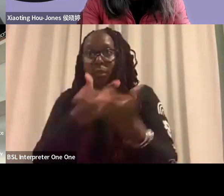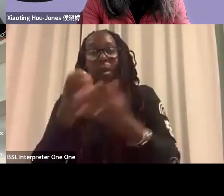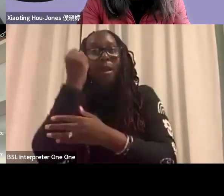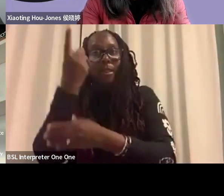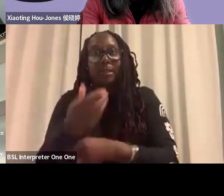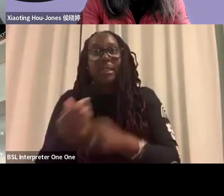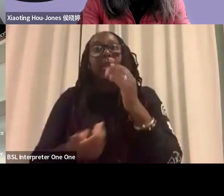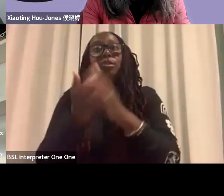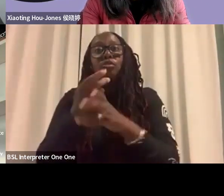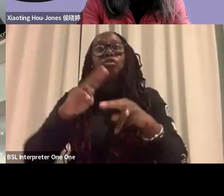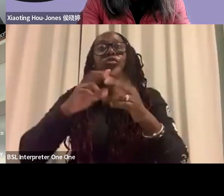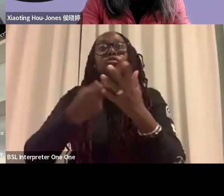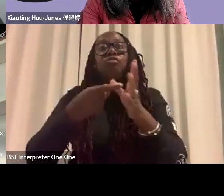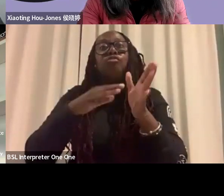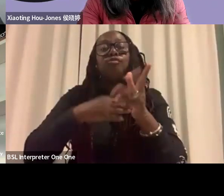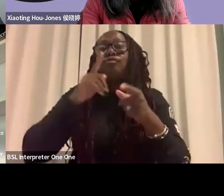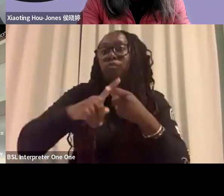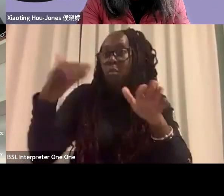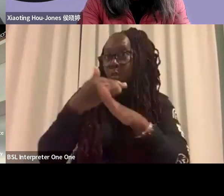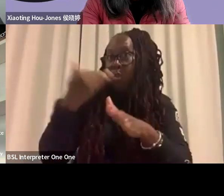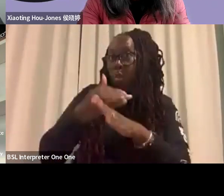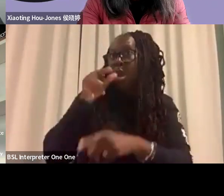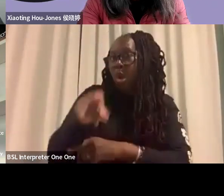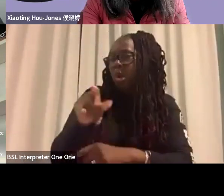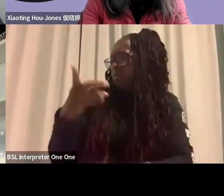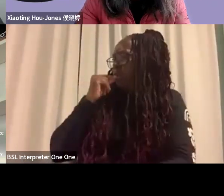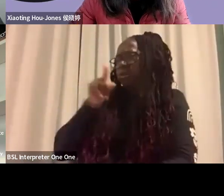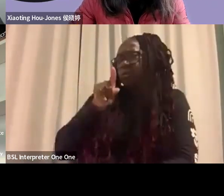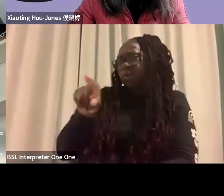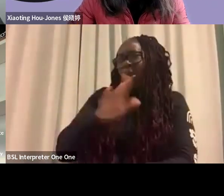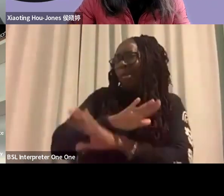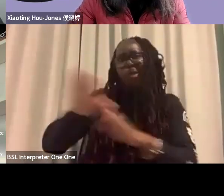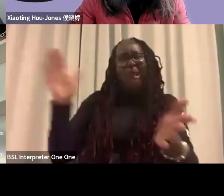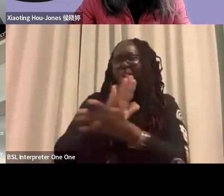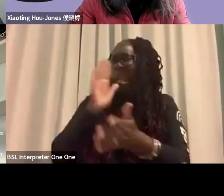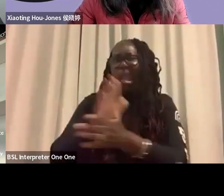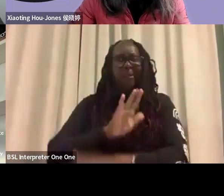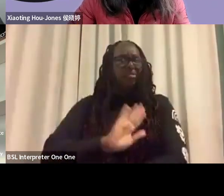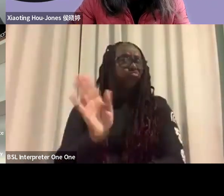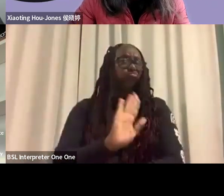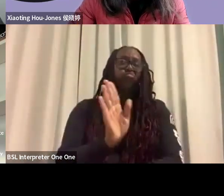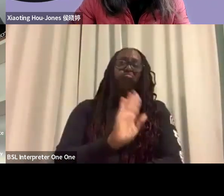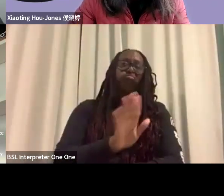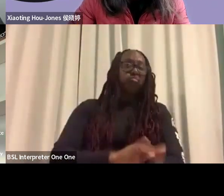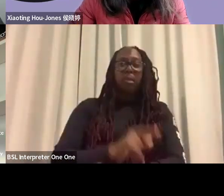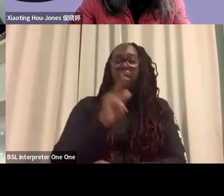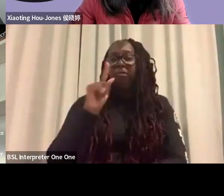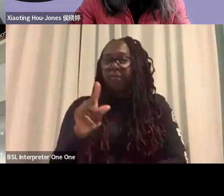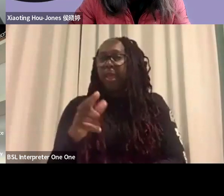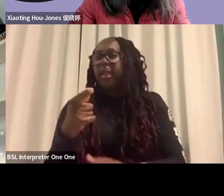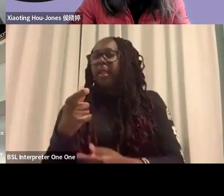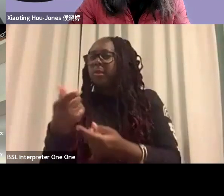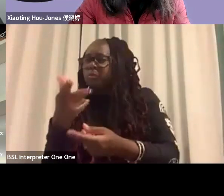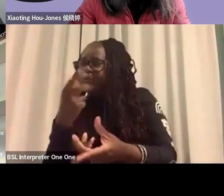framework. And actually, even if sometimes they were not that happy at the beginning of the session, then they found it